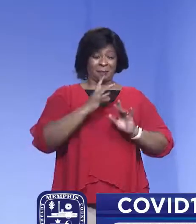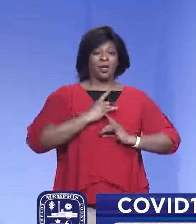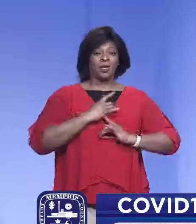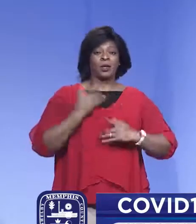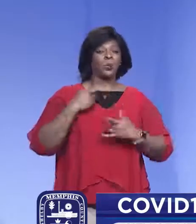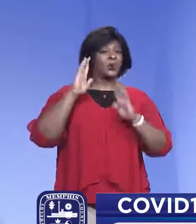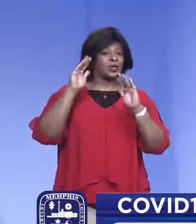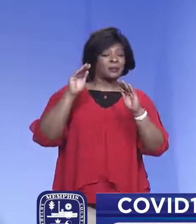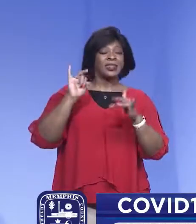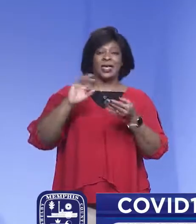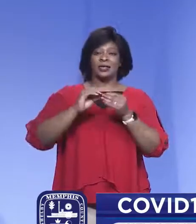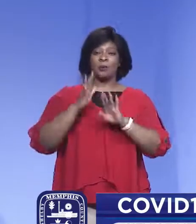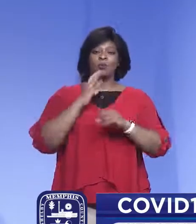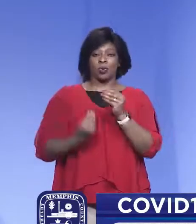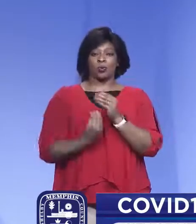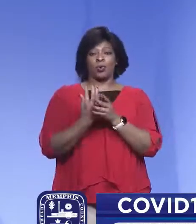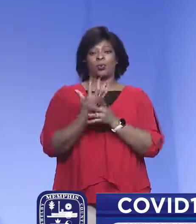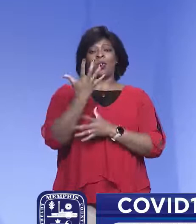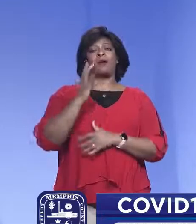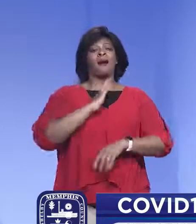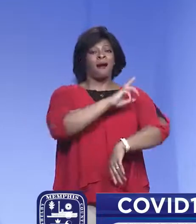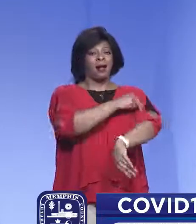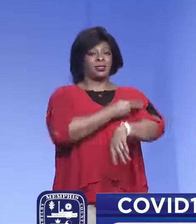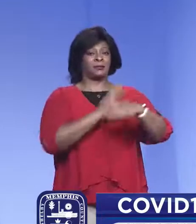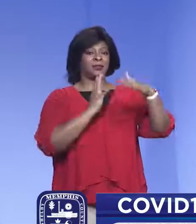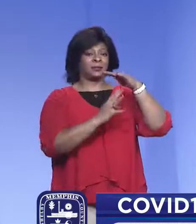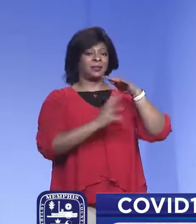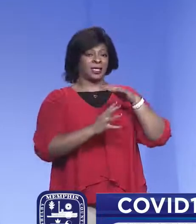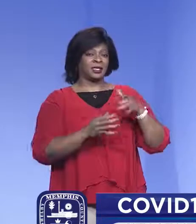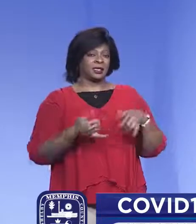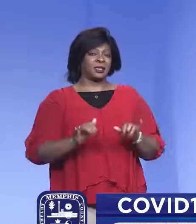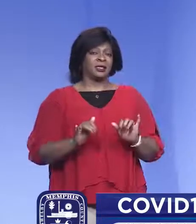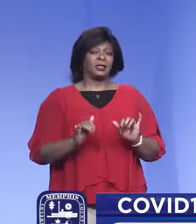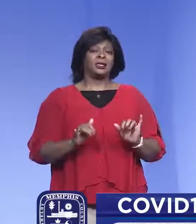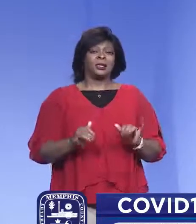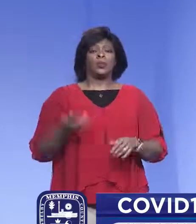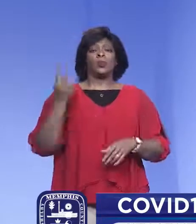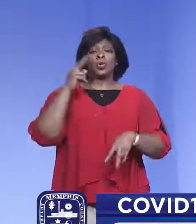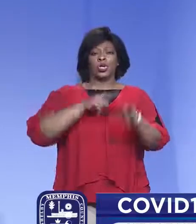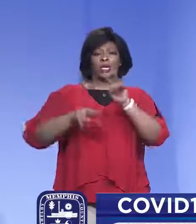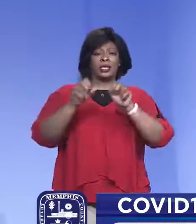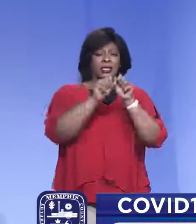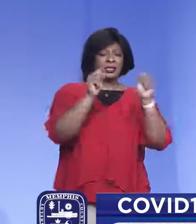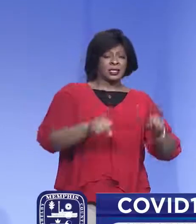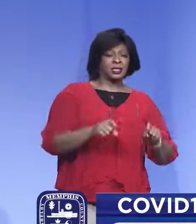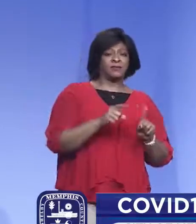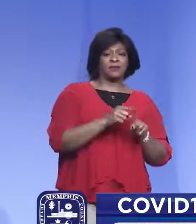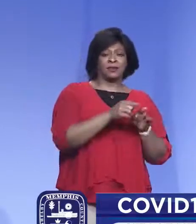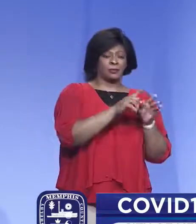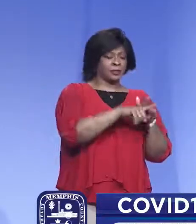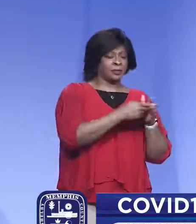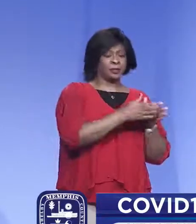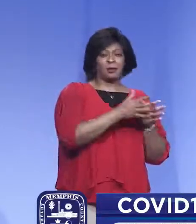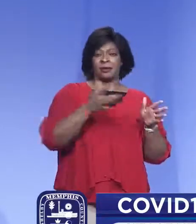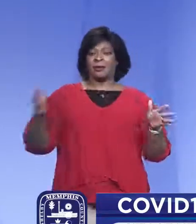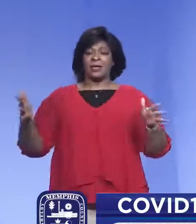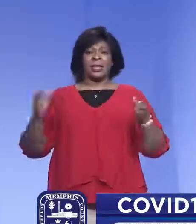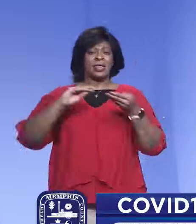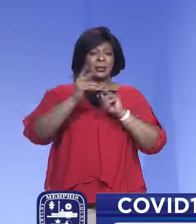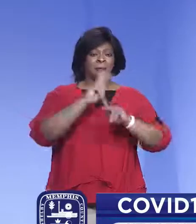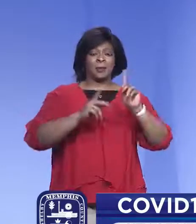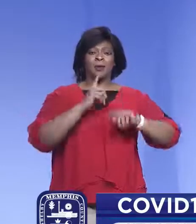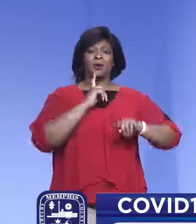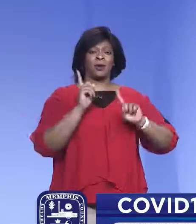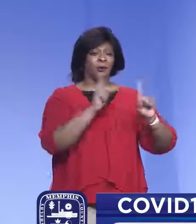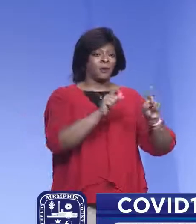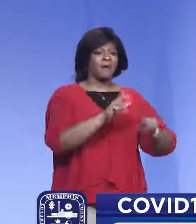should expect is that number to grow in our hospitalizations. We are looking at the system from stem to stern. So the number of people who are